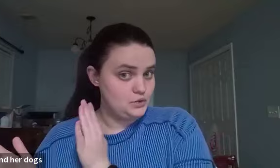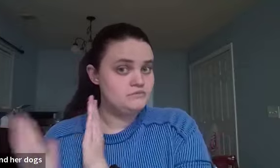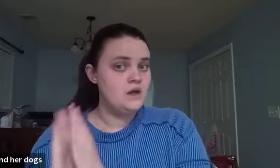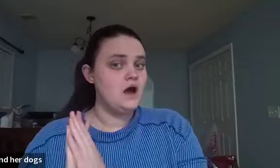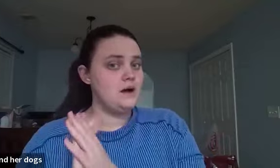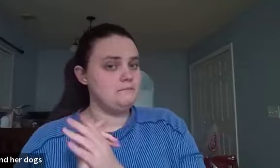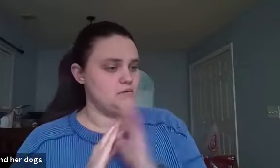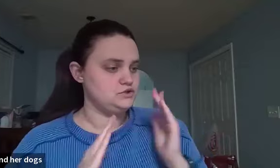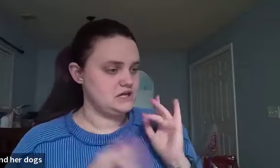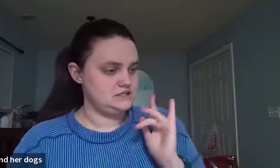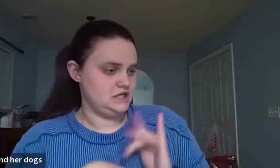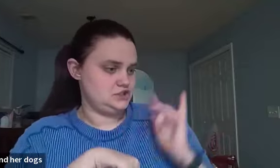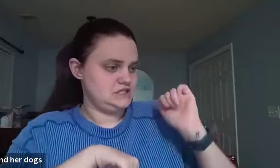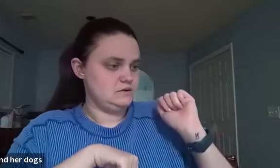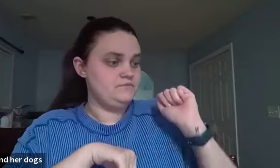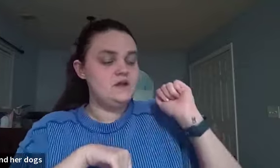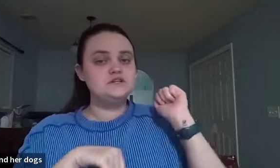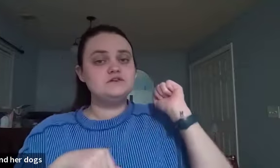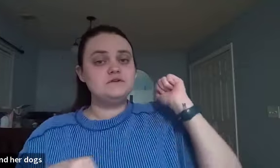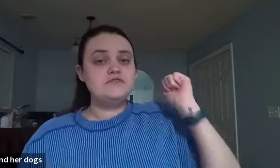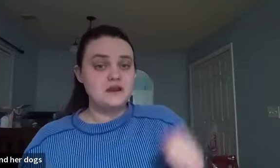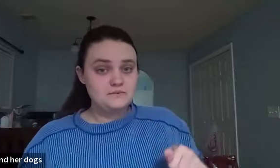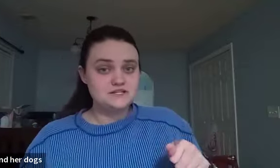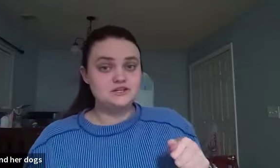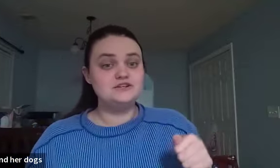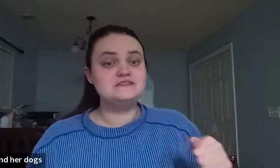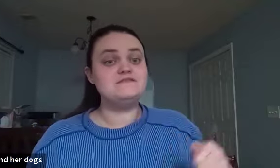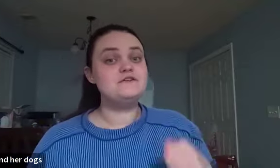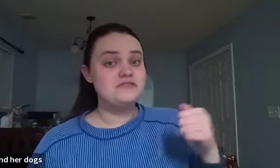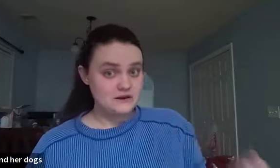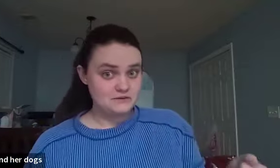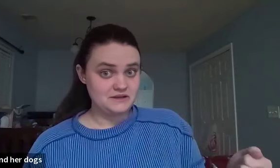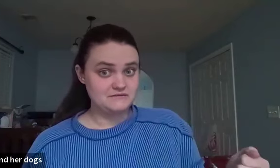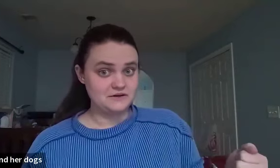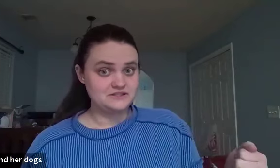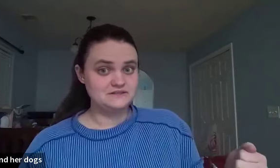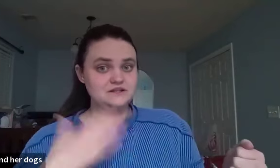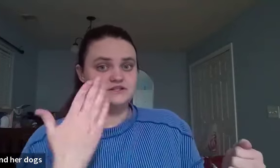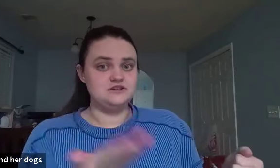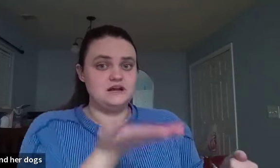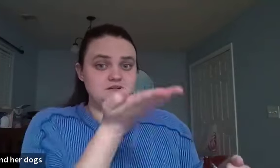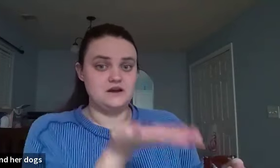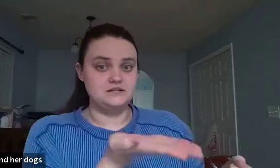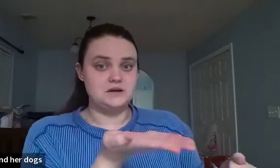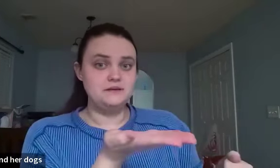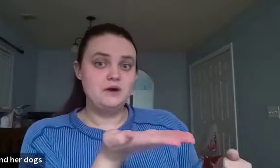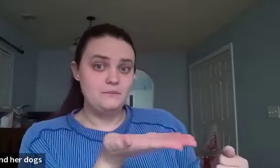know. But we'll just kind of touch this one. So for therapist, you're going to do the sign for therapy first. So you're going to have your non-dominant palm